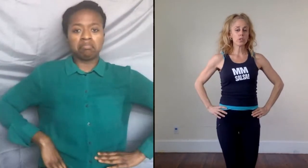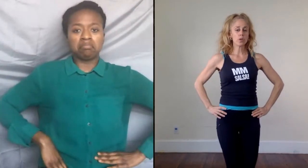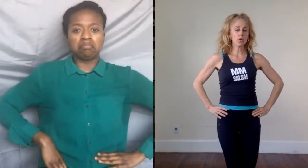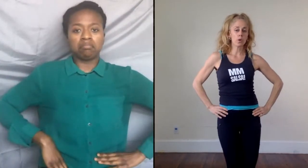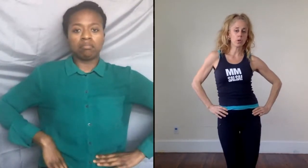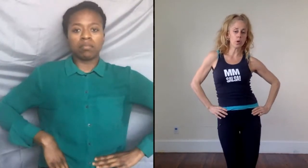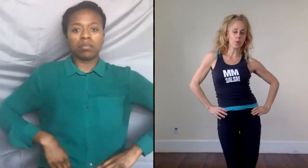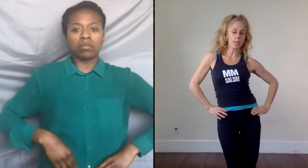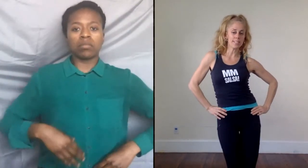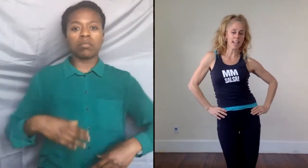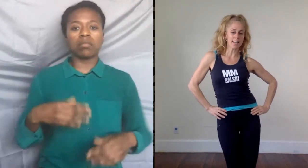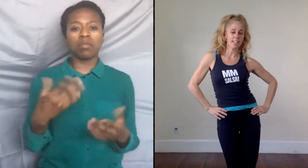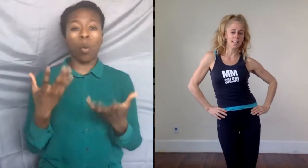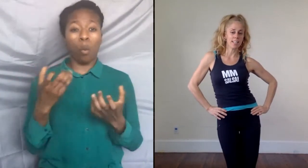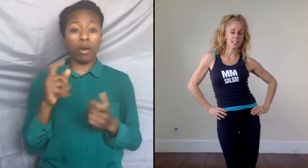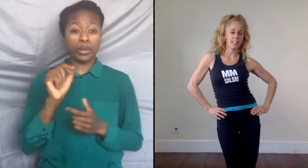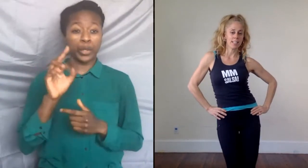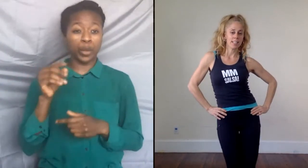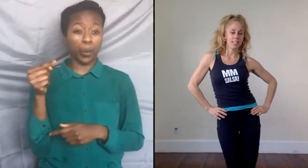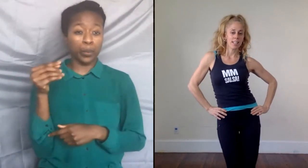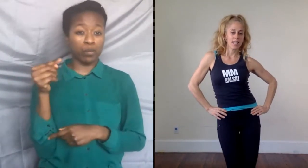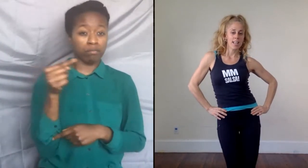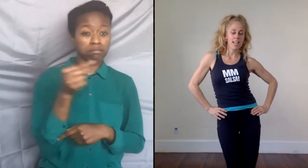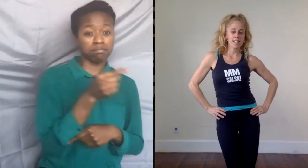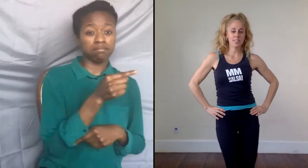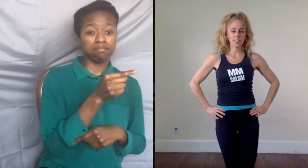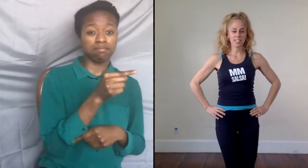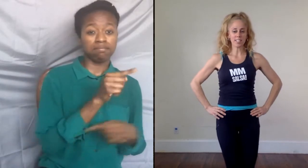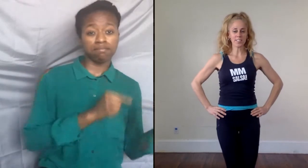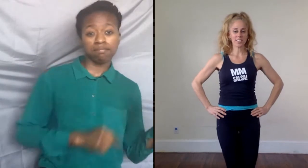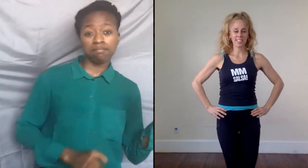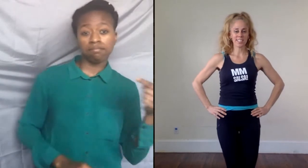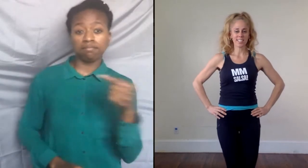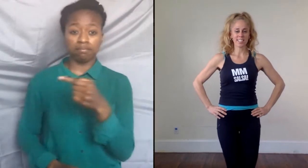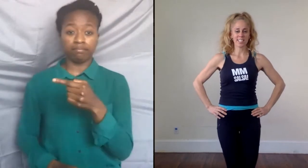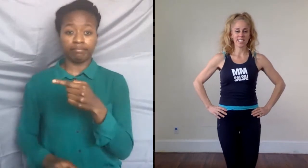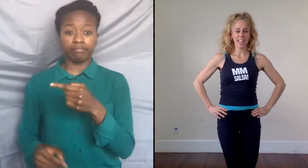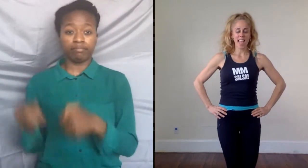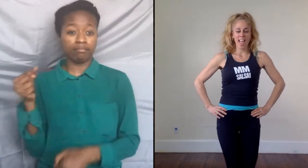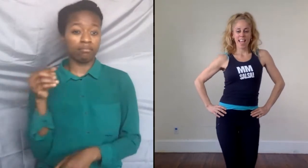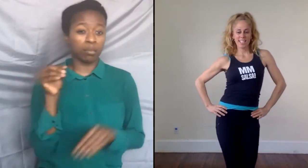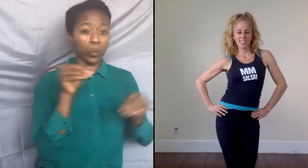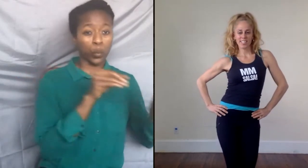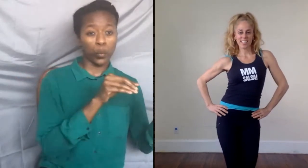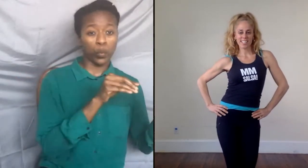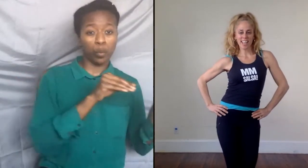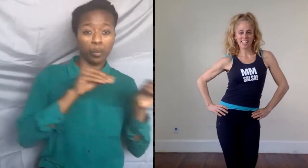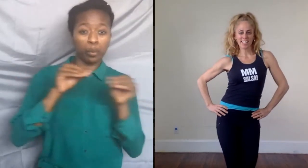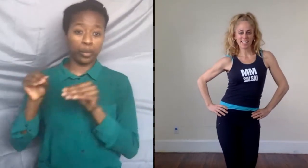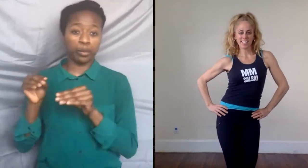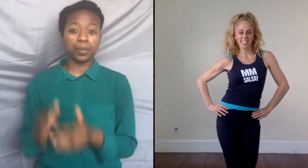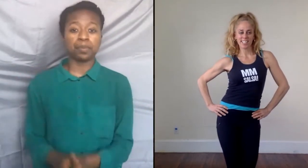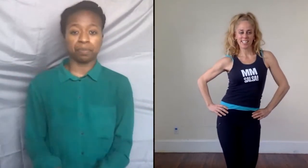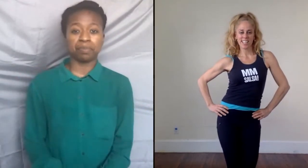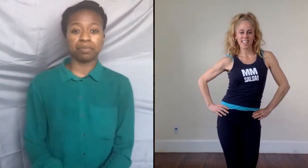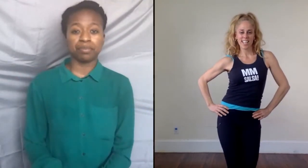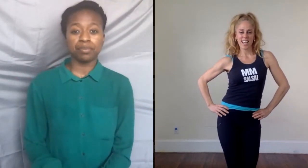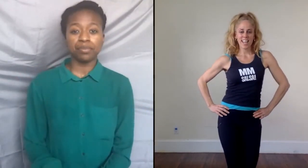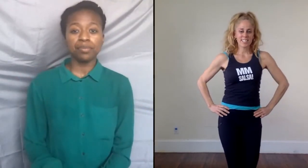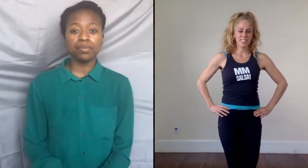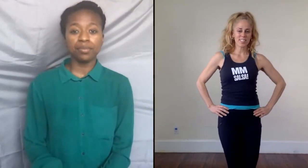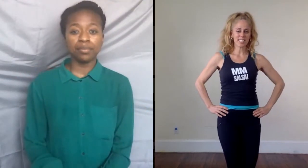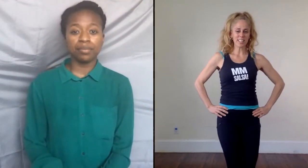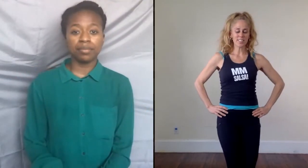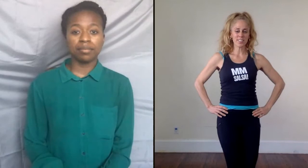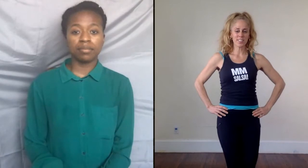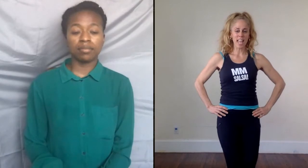our torso go to one side, and to the center, and to the other side,